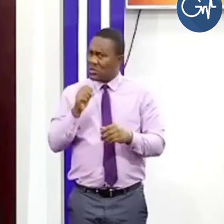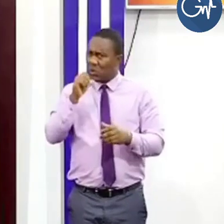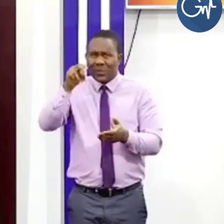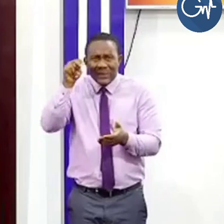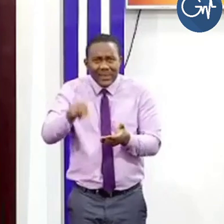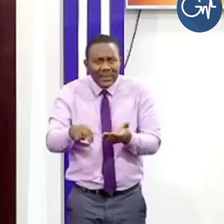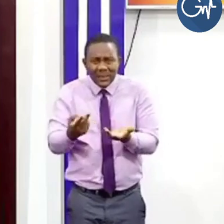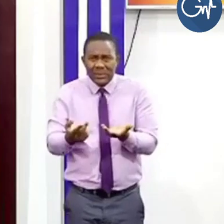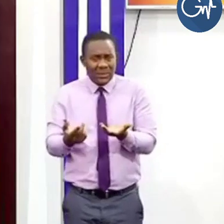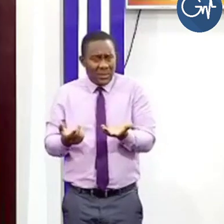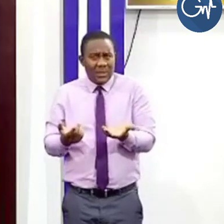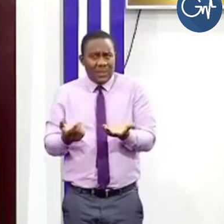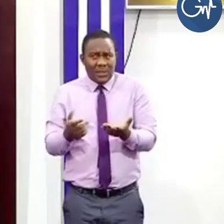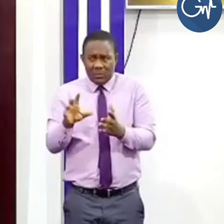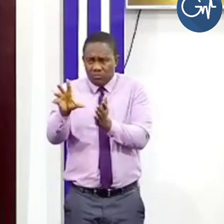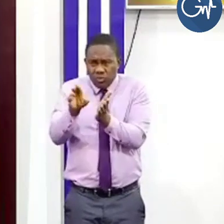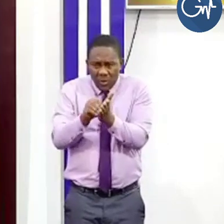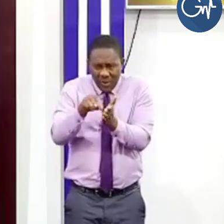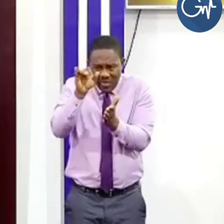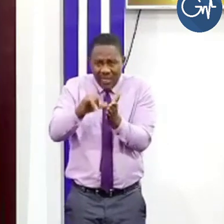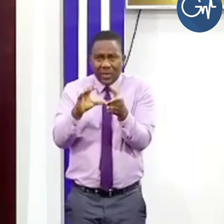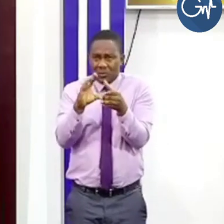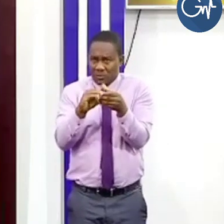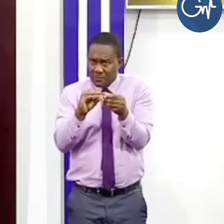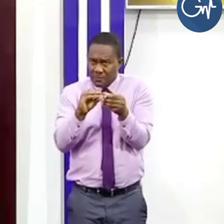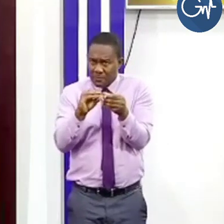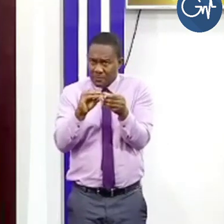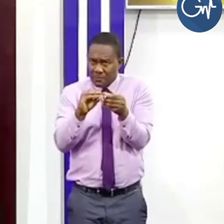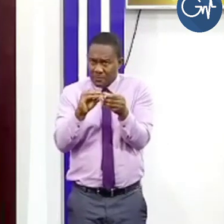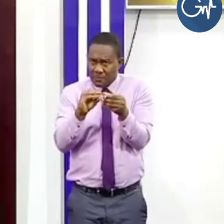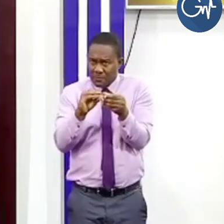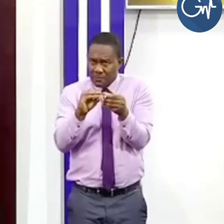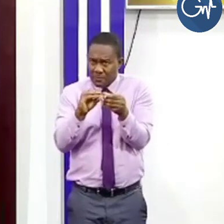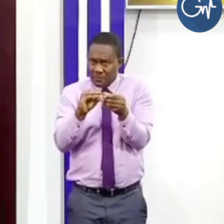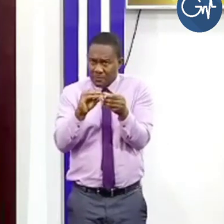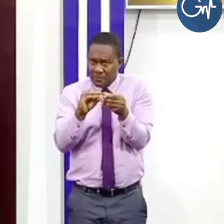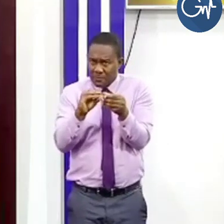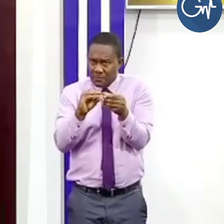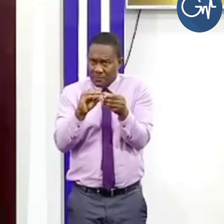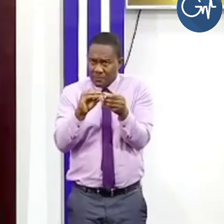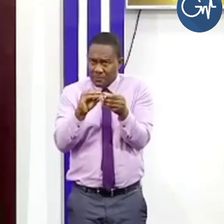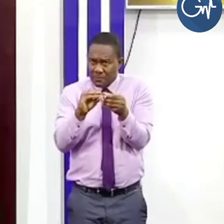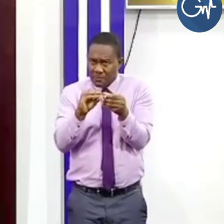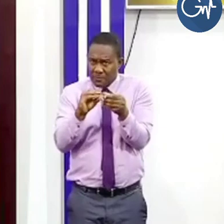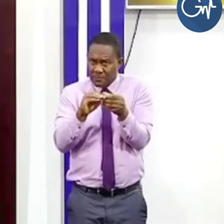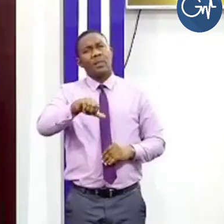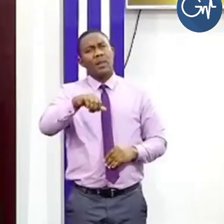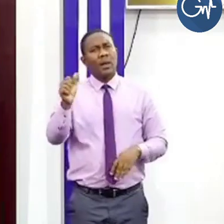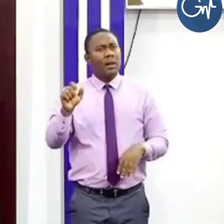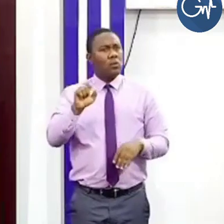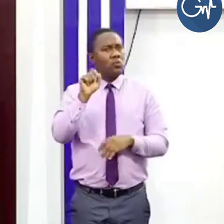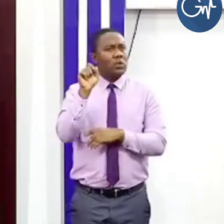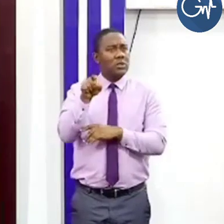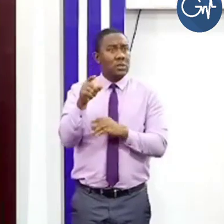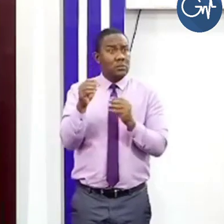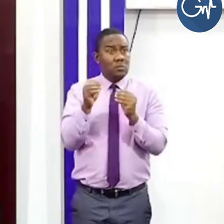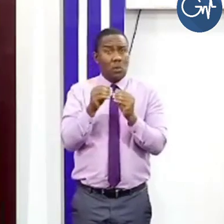report local languages, can also use those sound bites and then send the message. Very well. Are there any others?